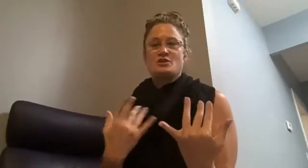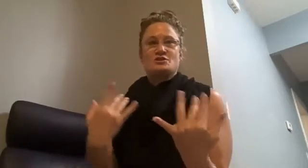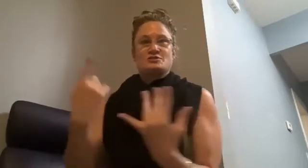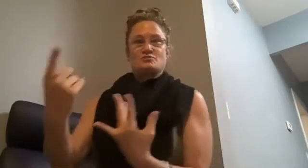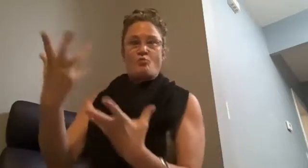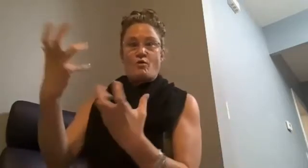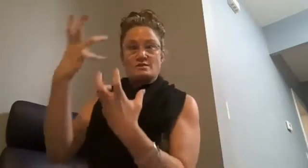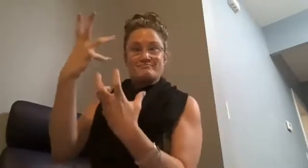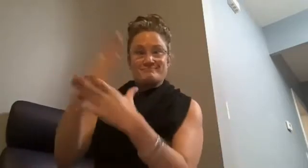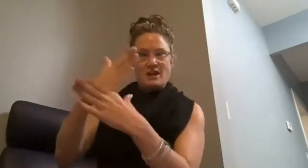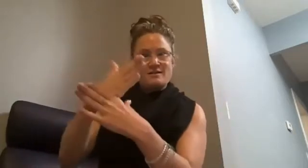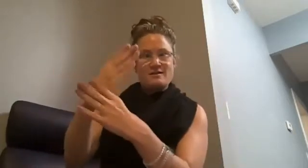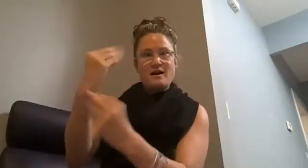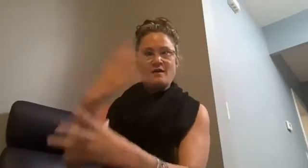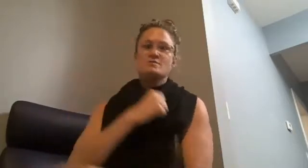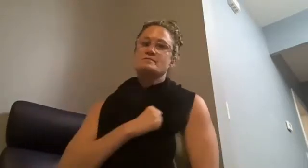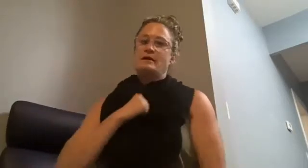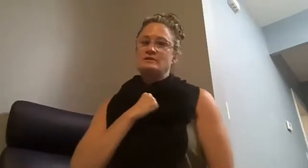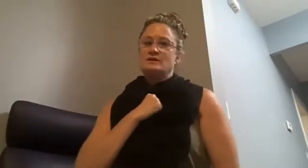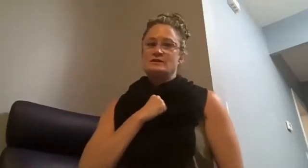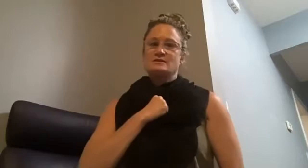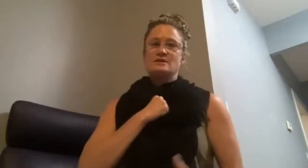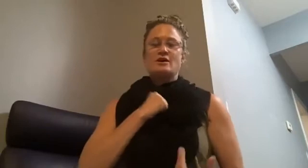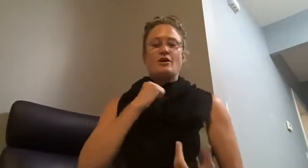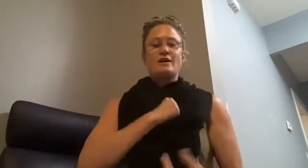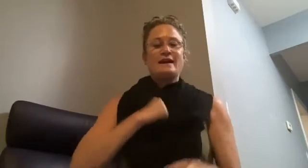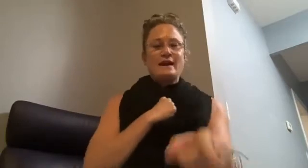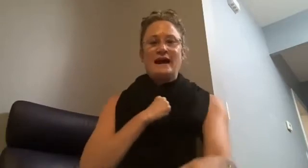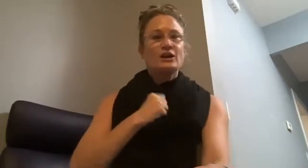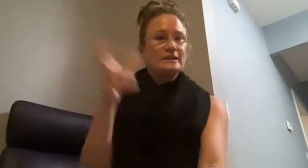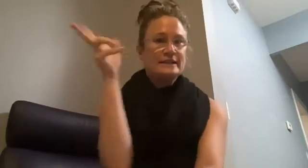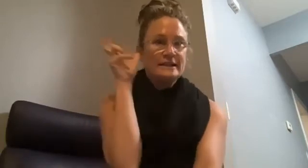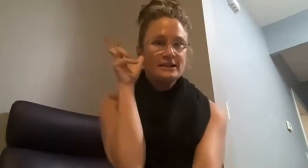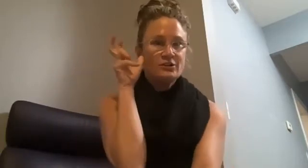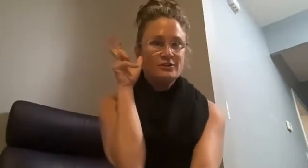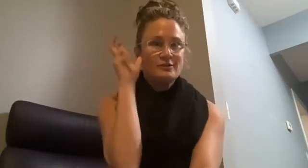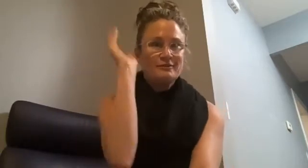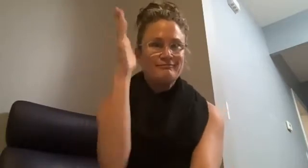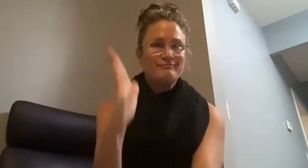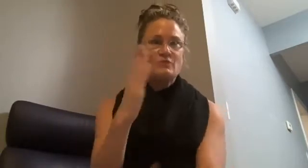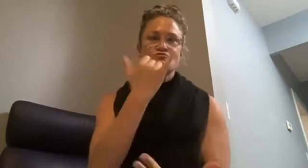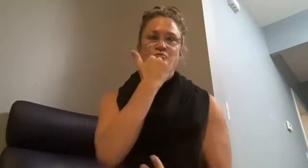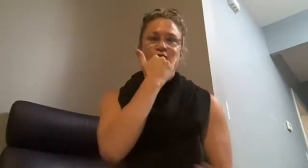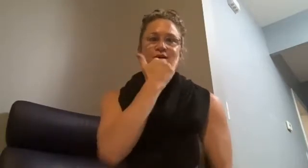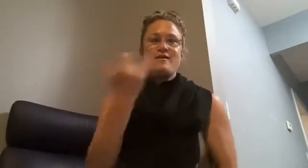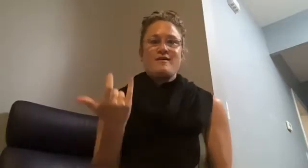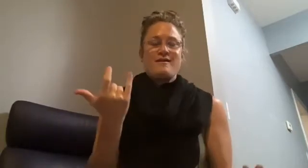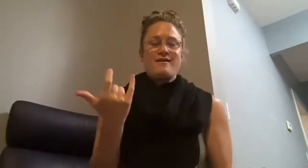she's like, I just want to apologize. There was something wrong with my audio, and I actually could not hear the speaker. So she was just laughing and nodding